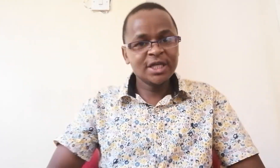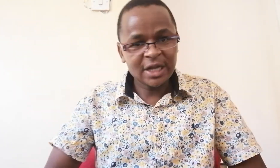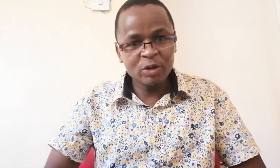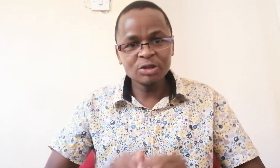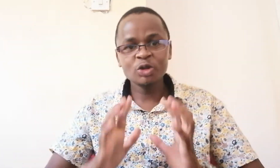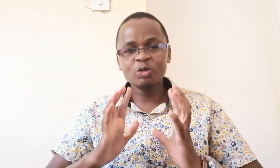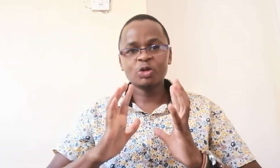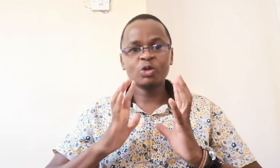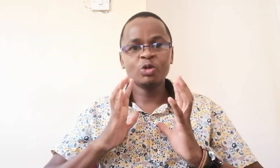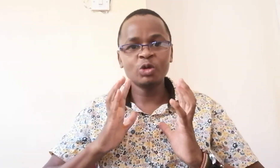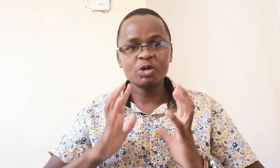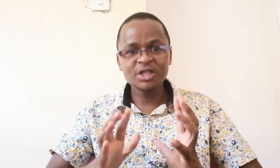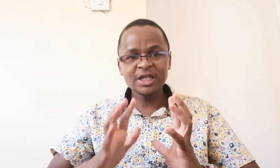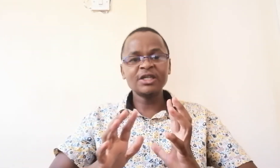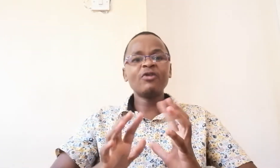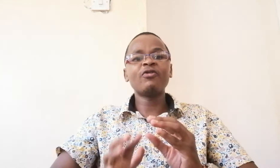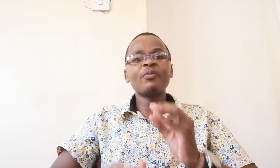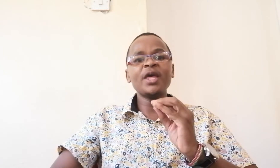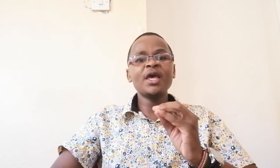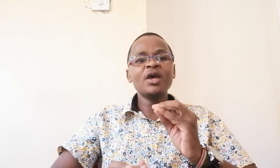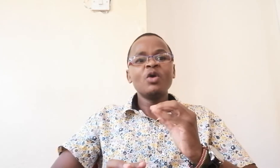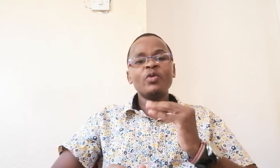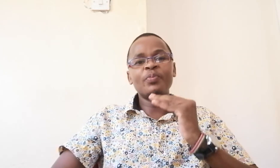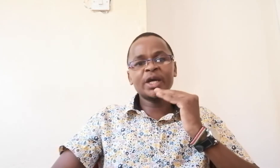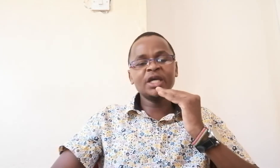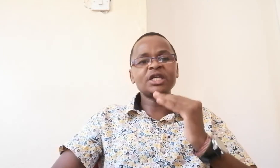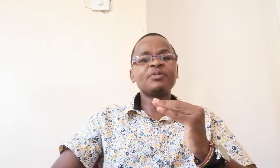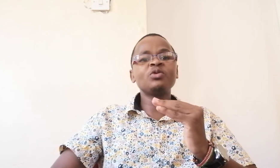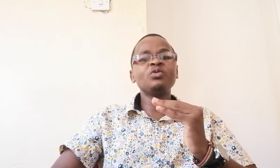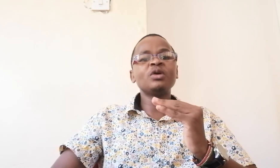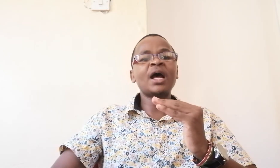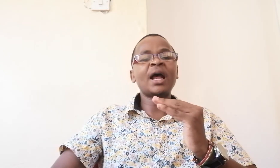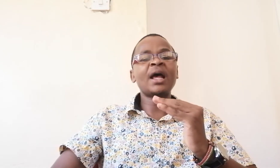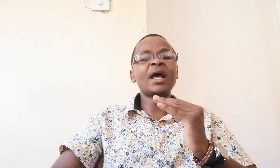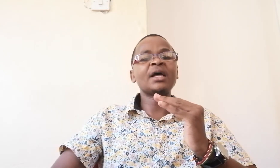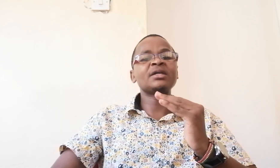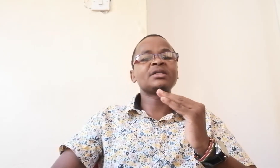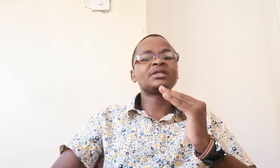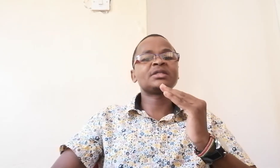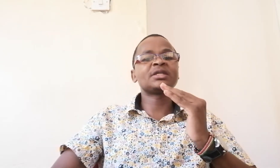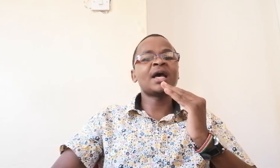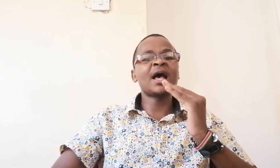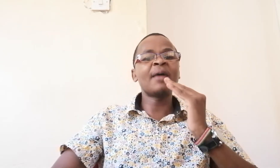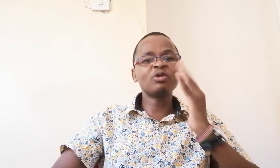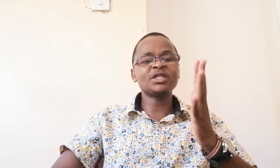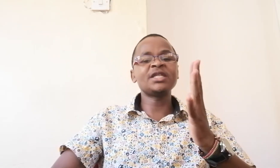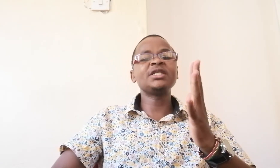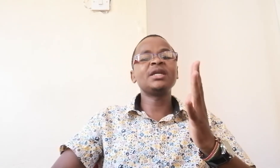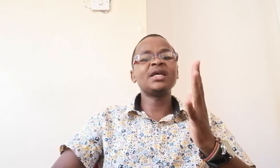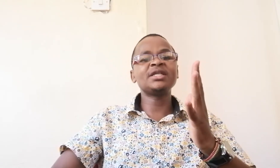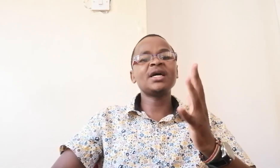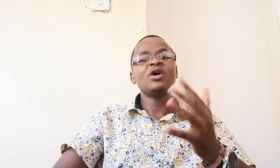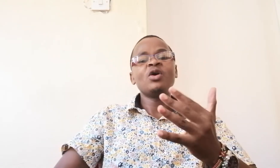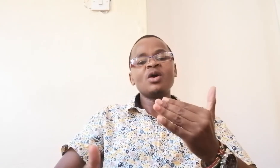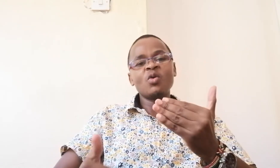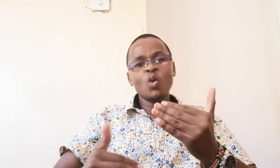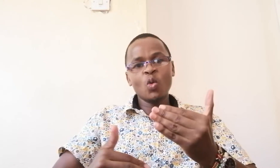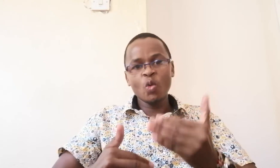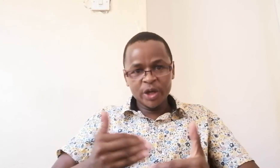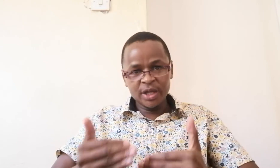I want us to restart now from A. We break it up to a certain letter.